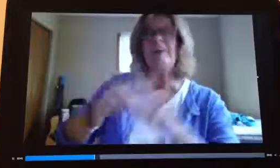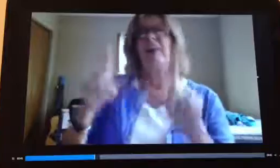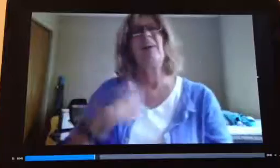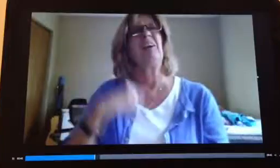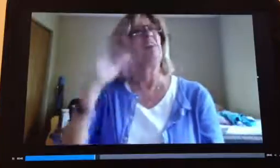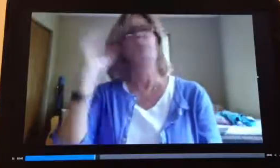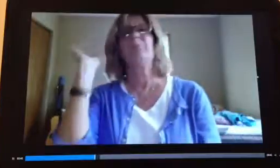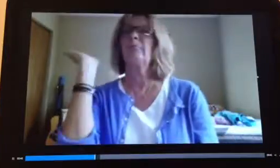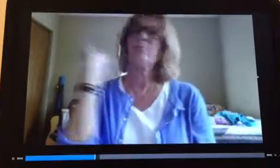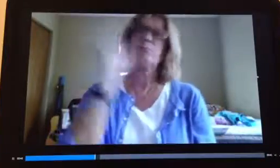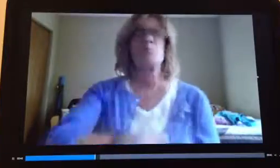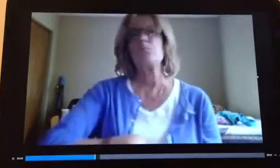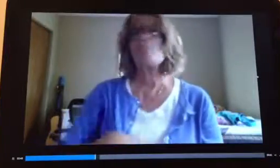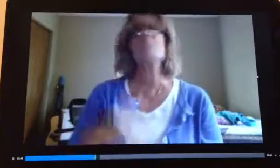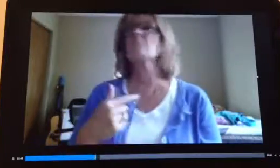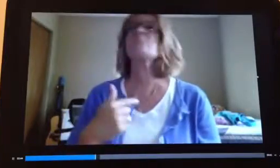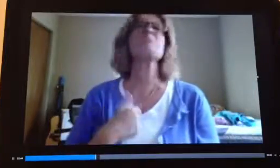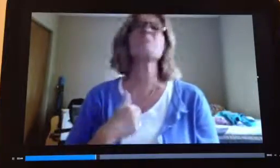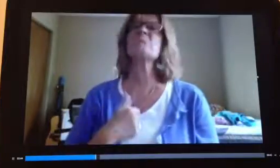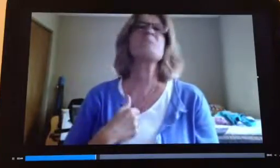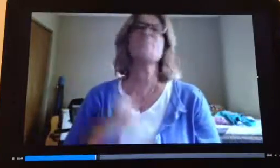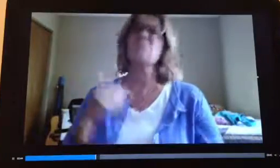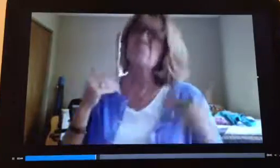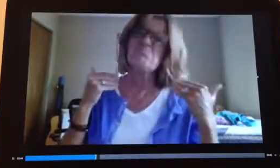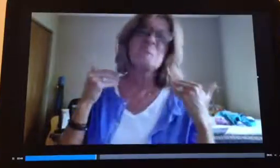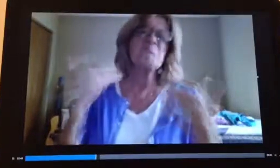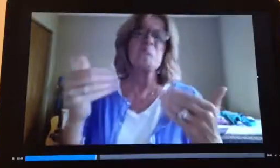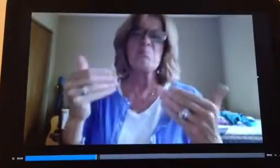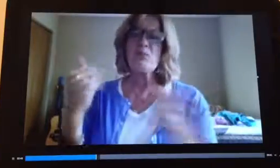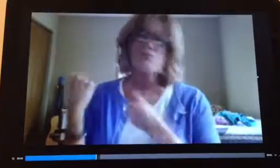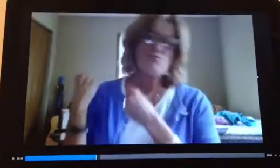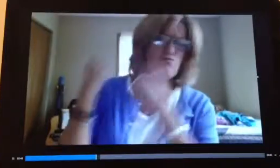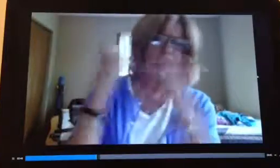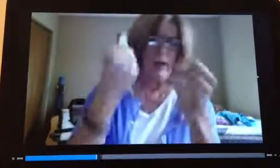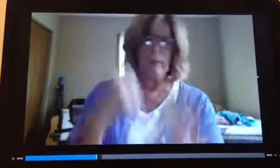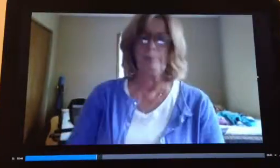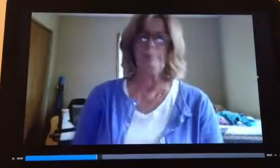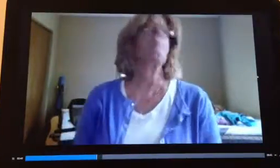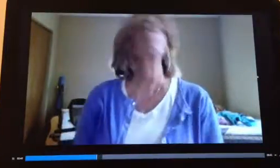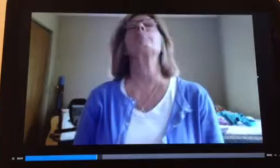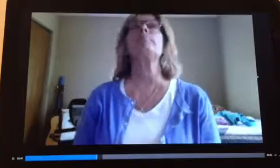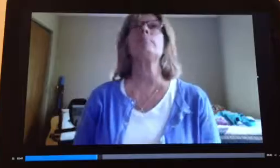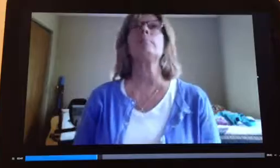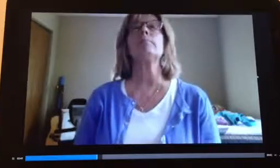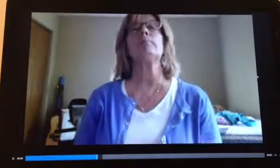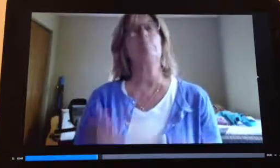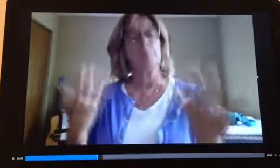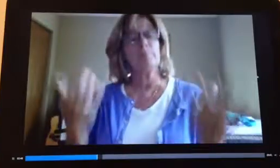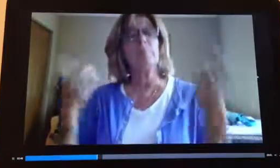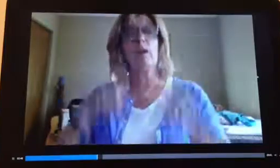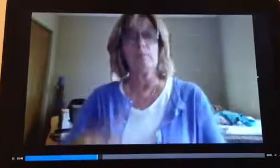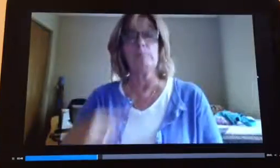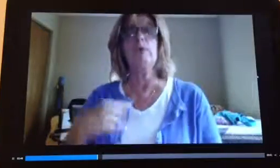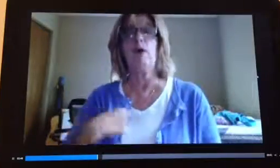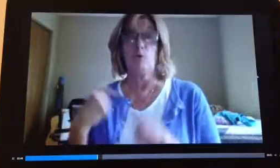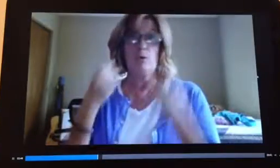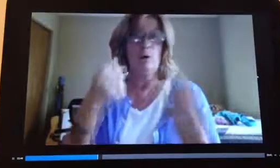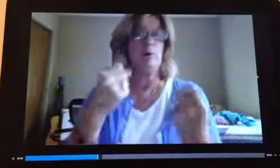since I was driving west, I figured I would just ignore it and drive all the way to Tori's house, and we would just go on about